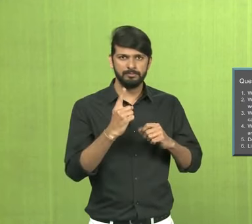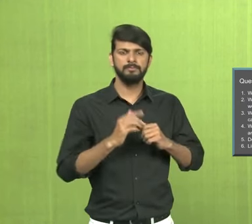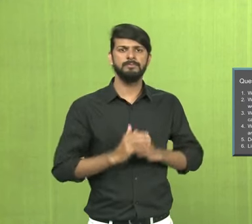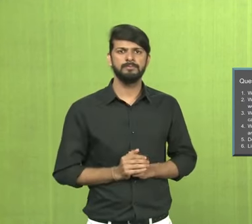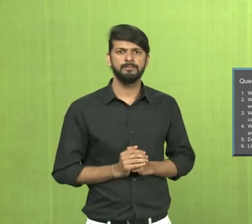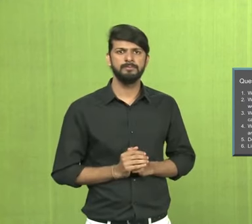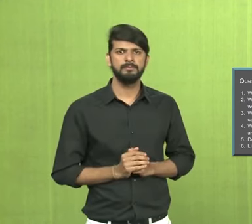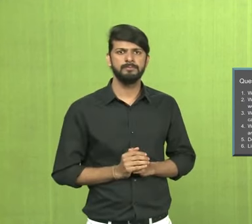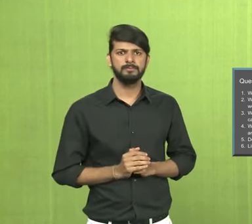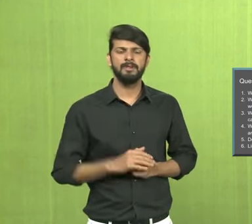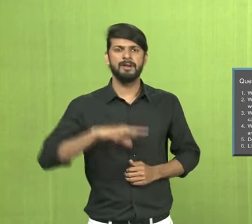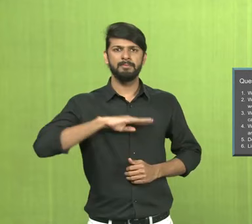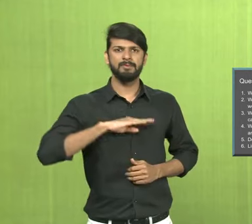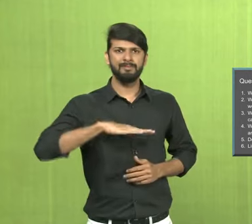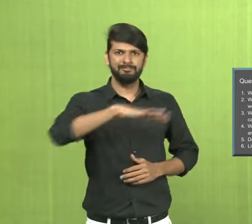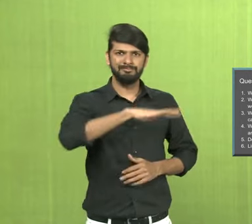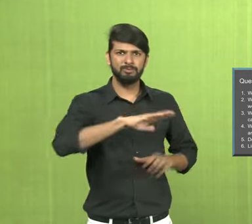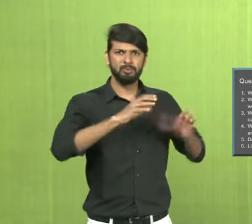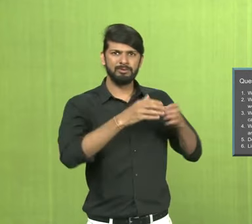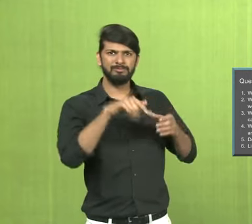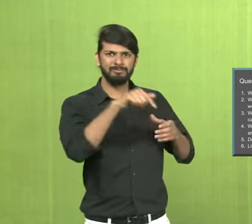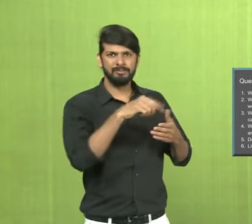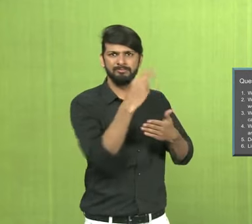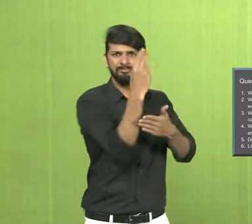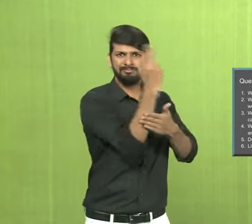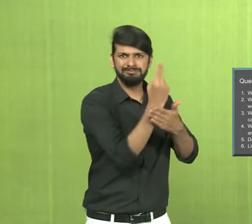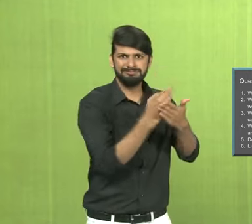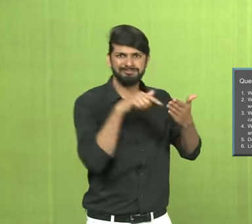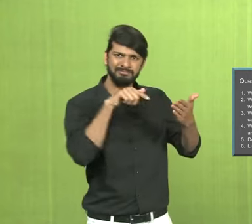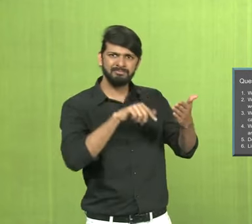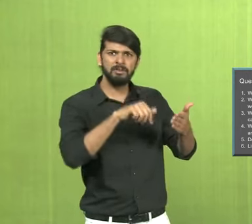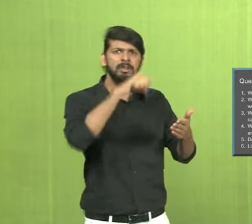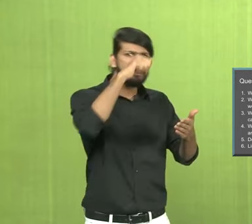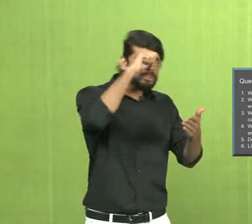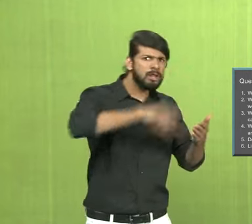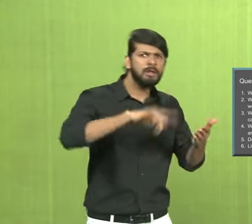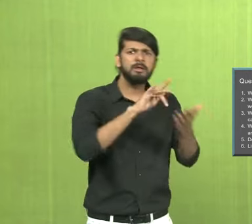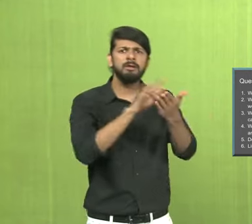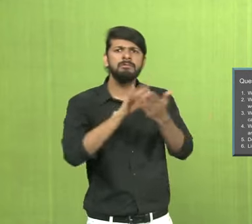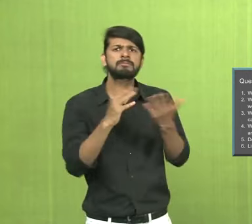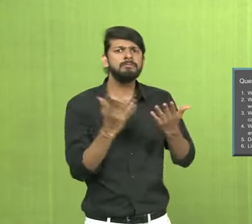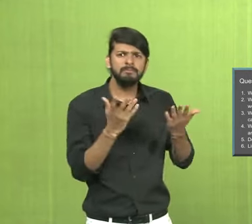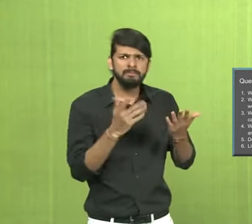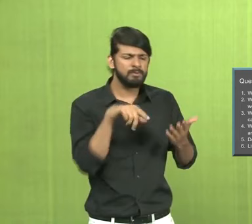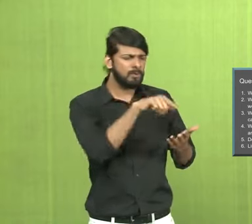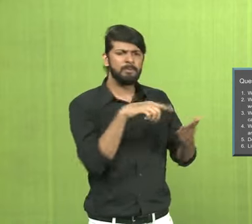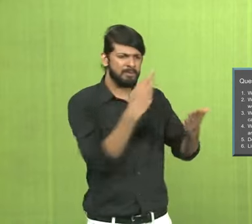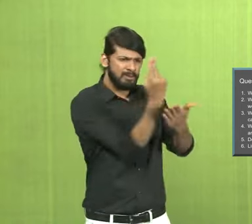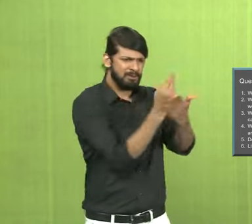Questions related to the first painting. First question, the Warli paintings are made in which part of India